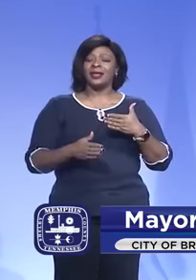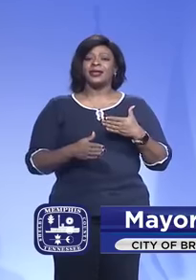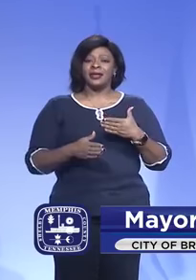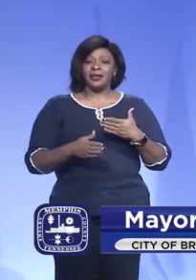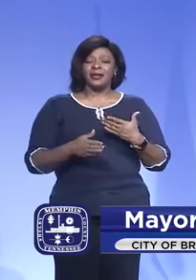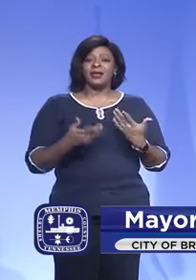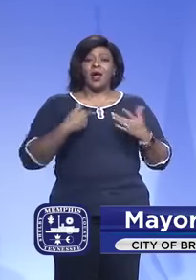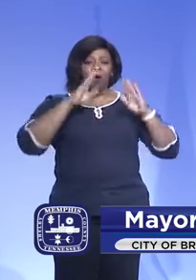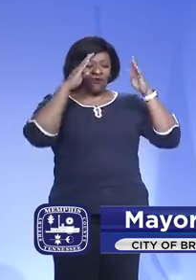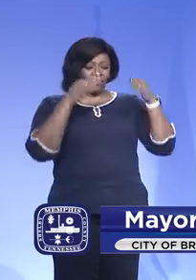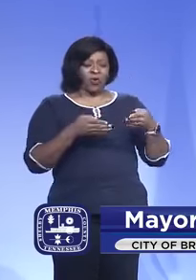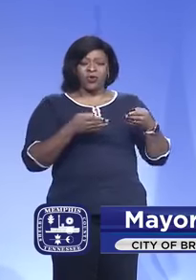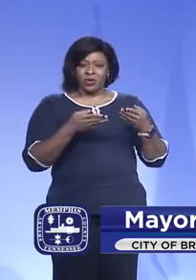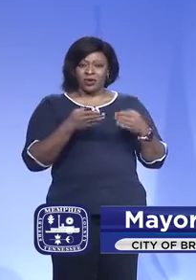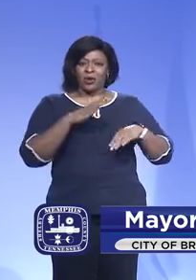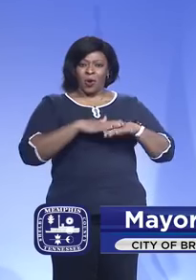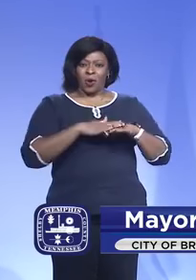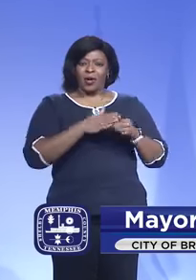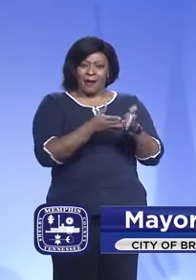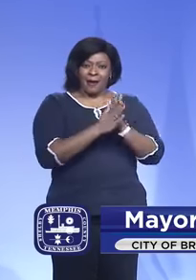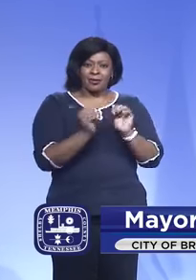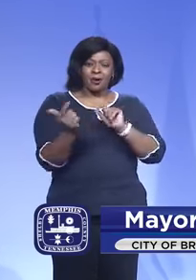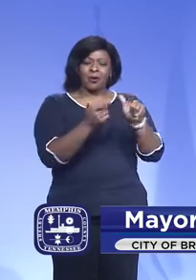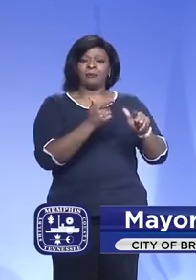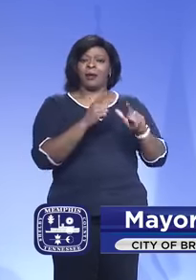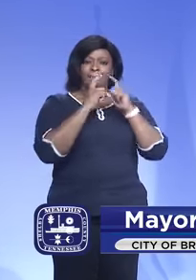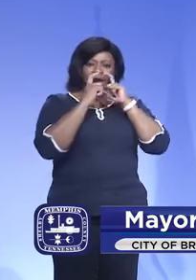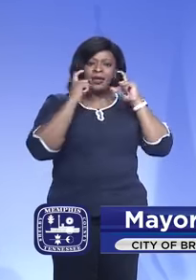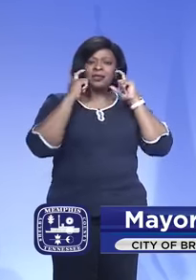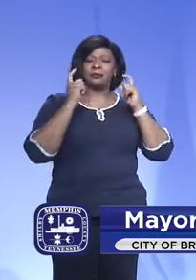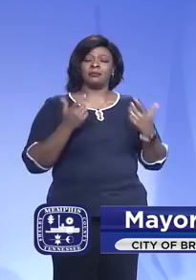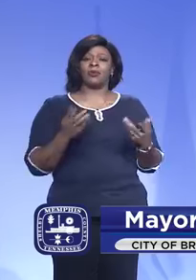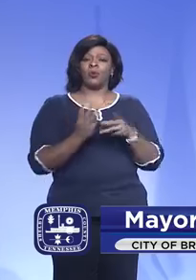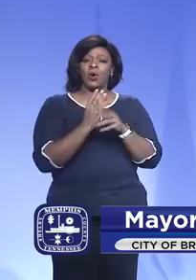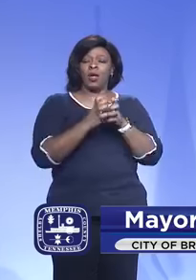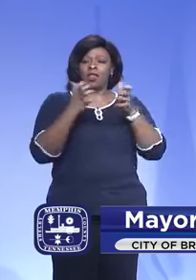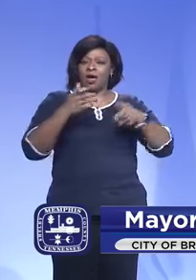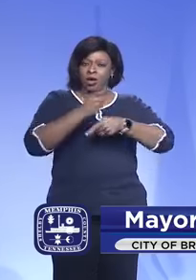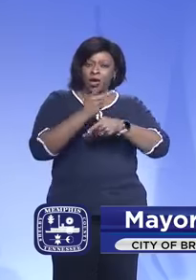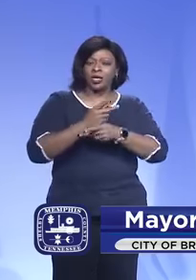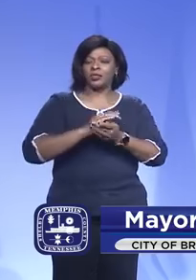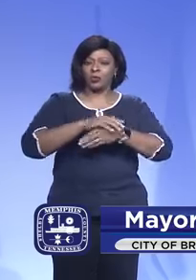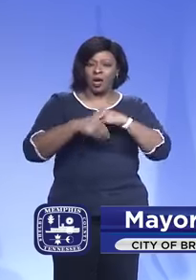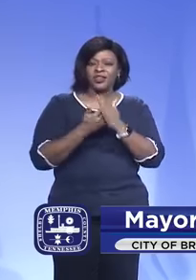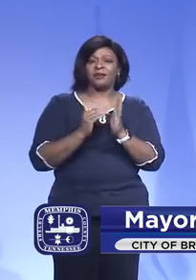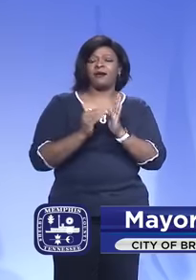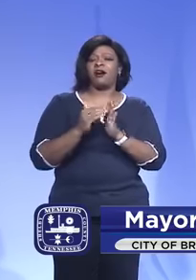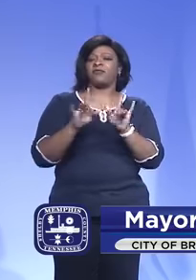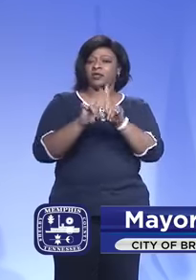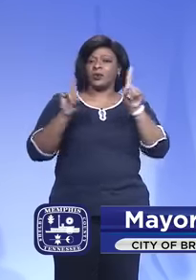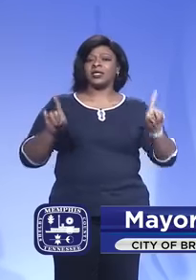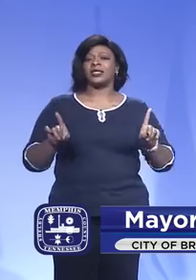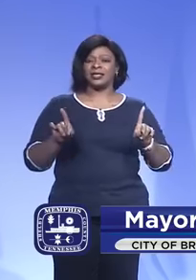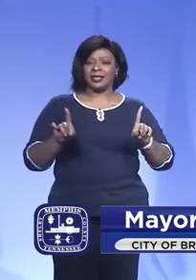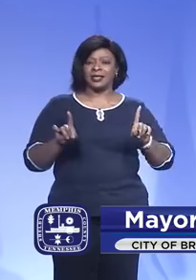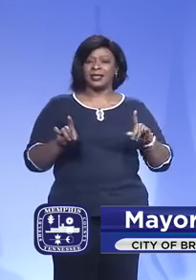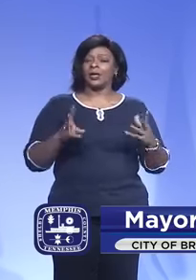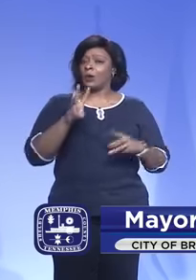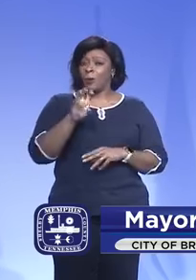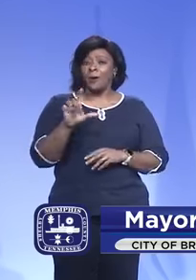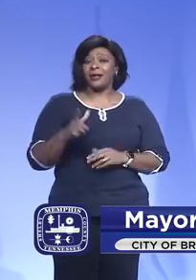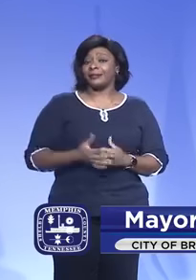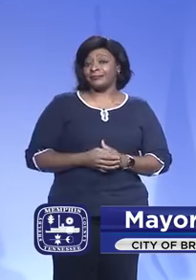We put out public service messages asking everybody to mask up, to use abundance of caution, to wash their hands and social distance themselves.